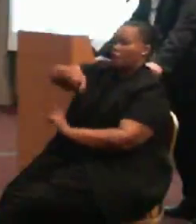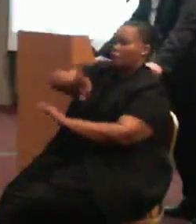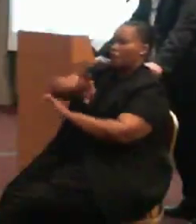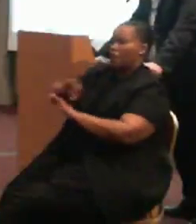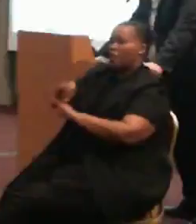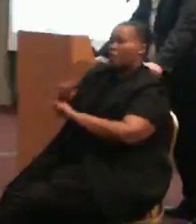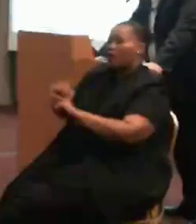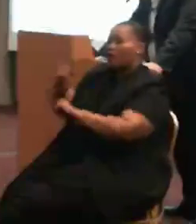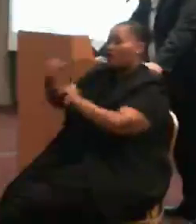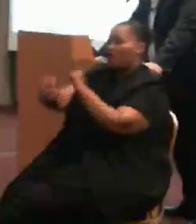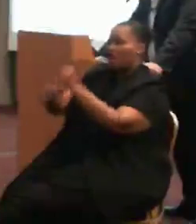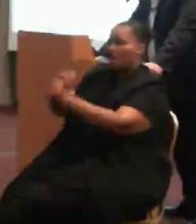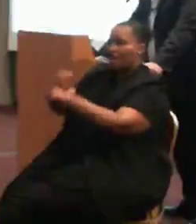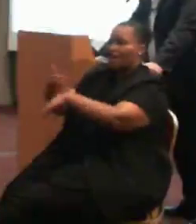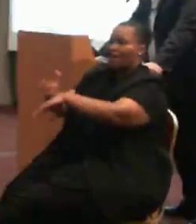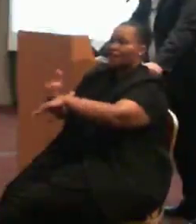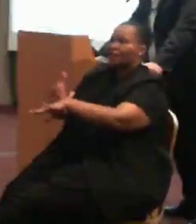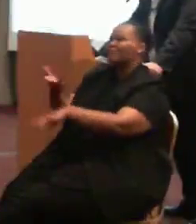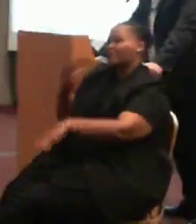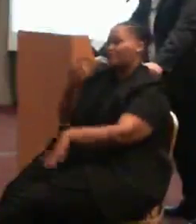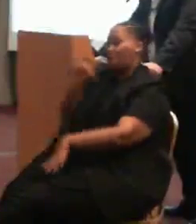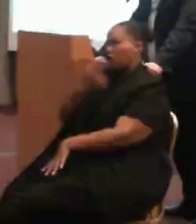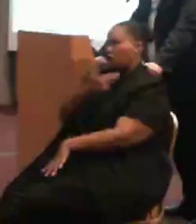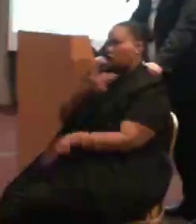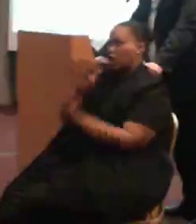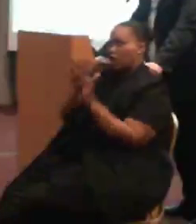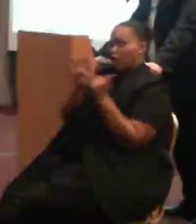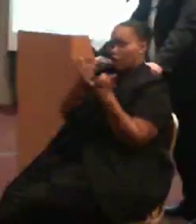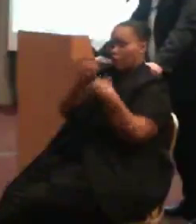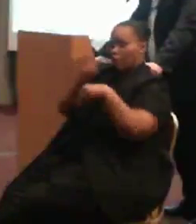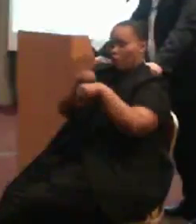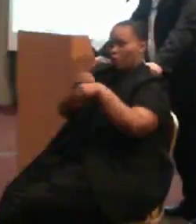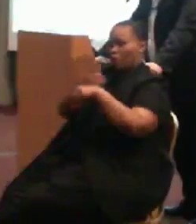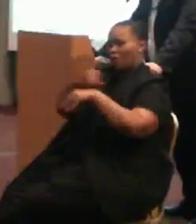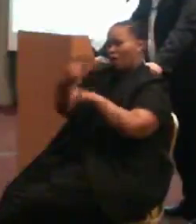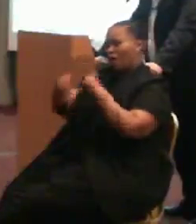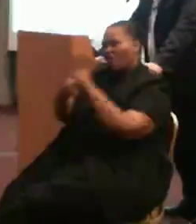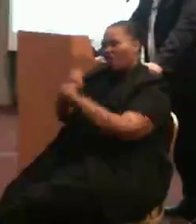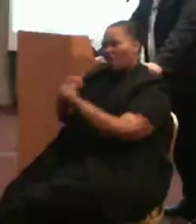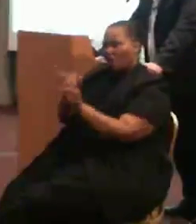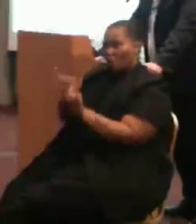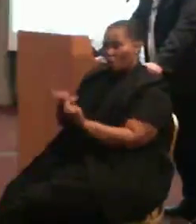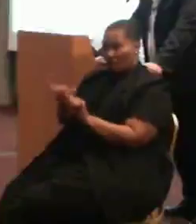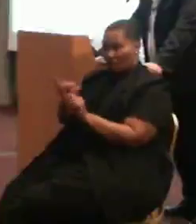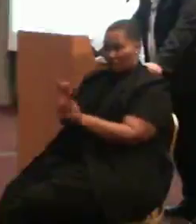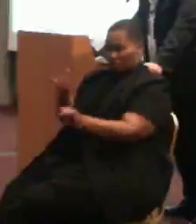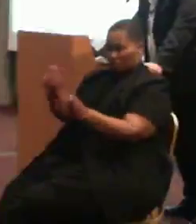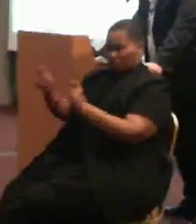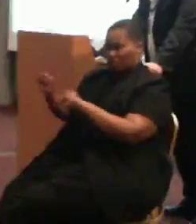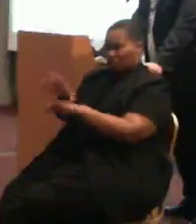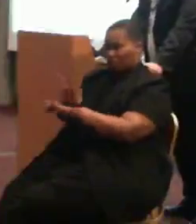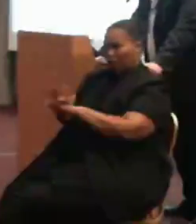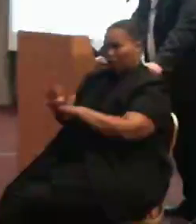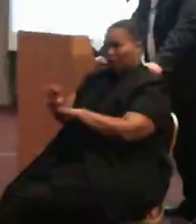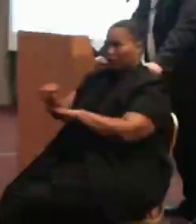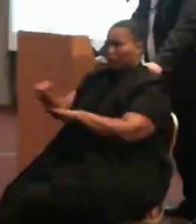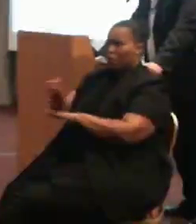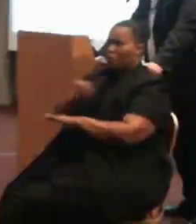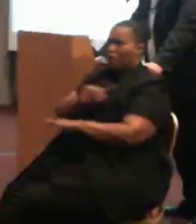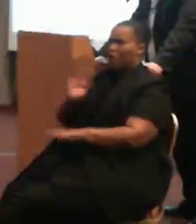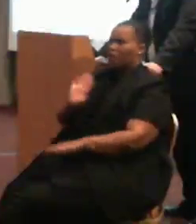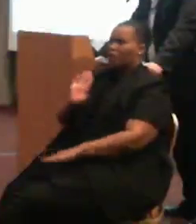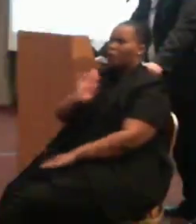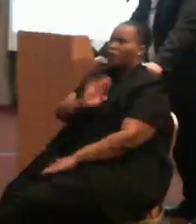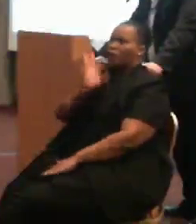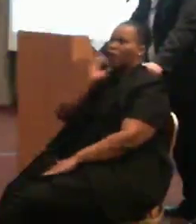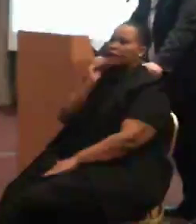late. Fantastic. The company's in crisis, and we're waiting here for a turnaround plan that hasn't looked okay. The reason for that is because the board is